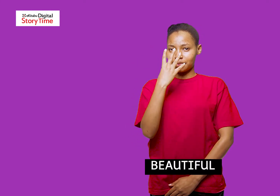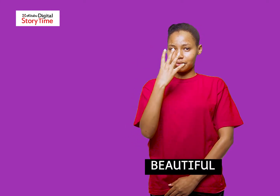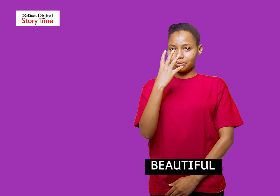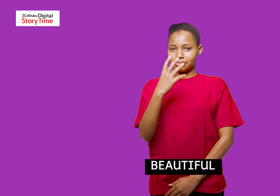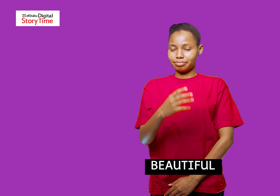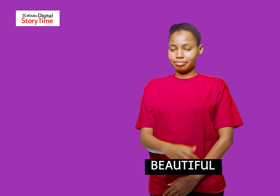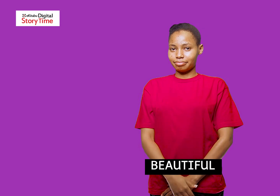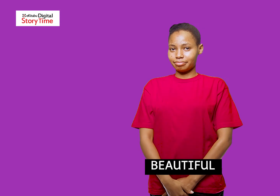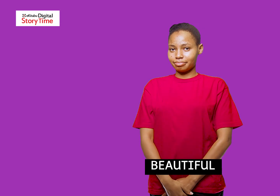Beautiful.